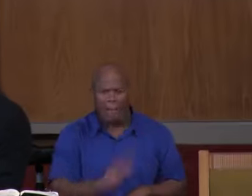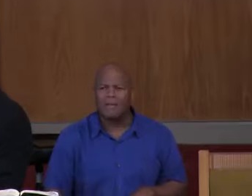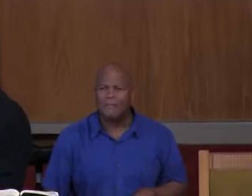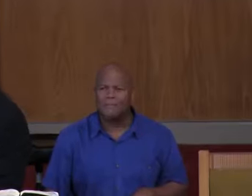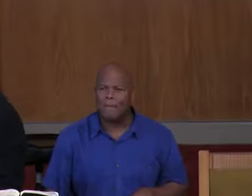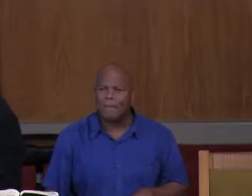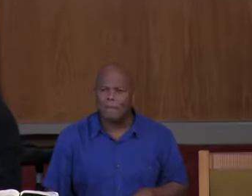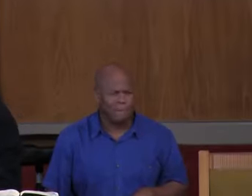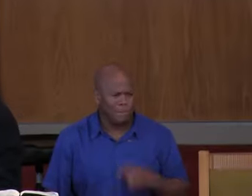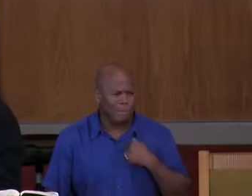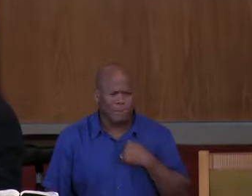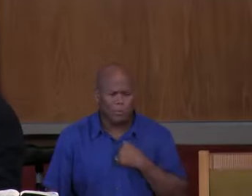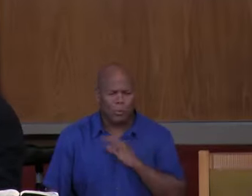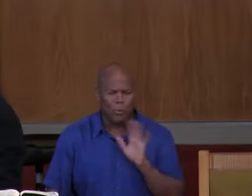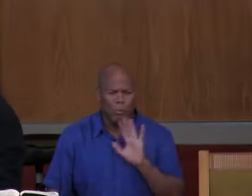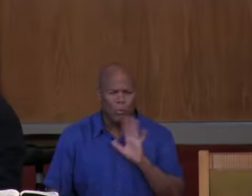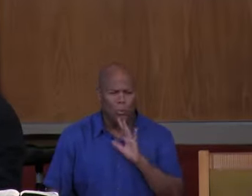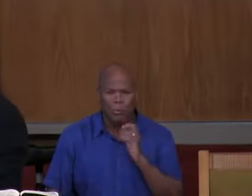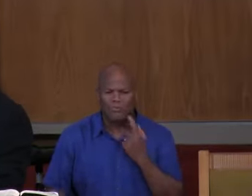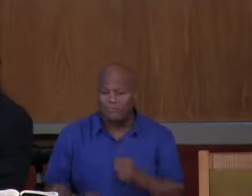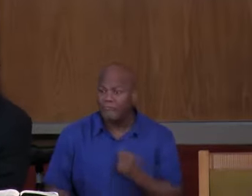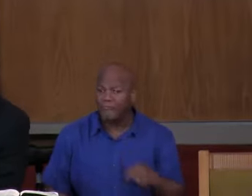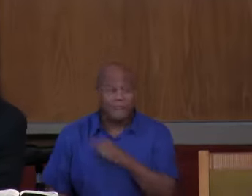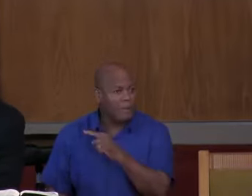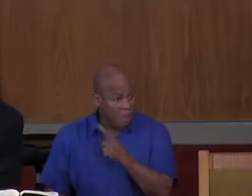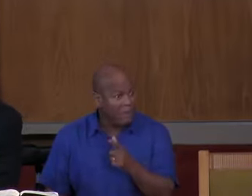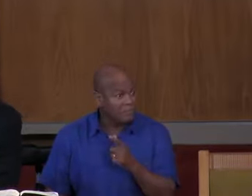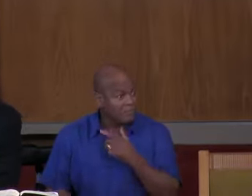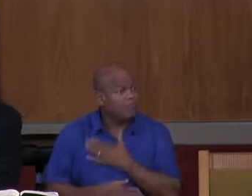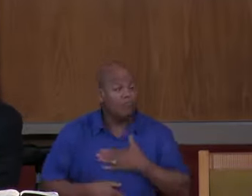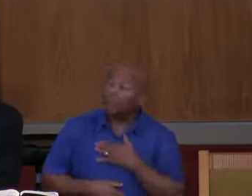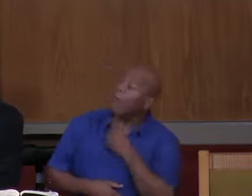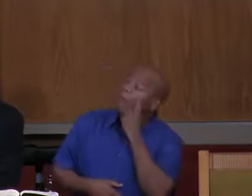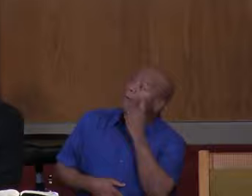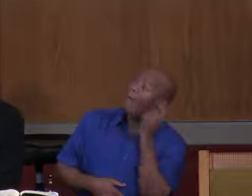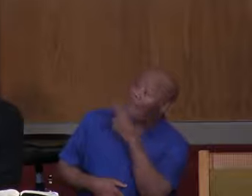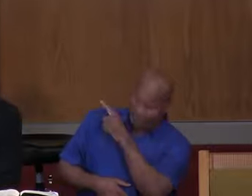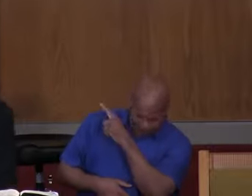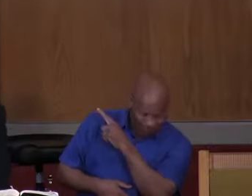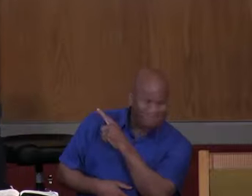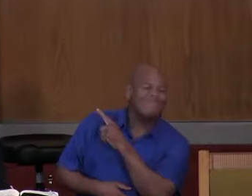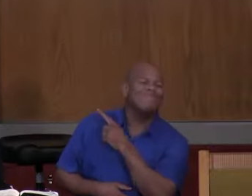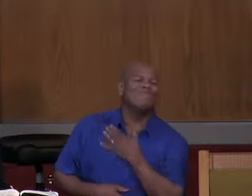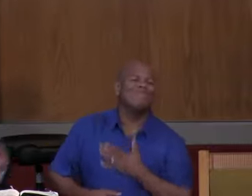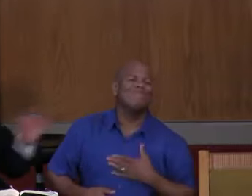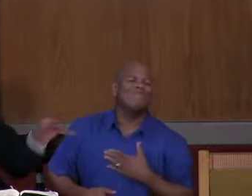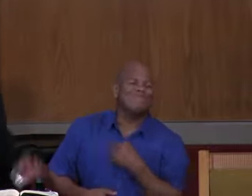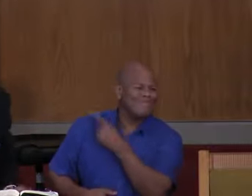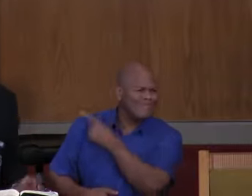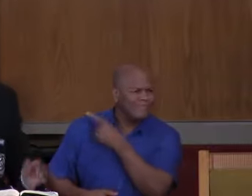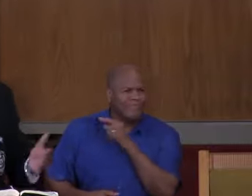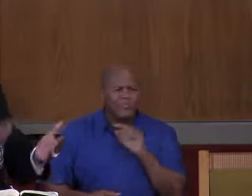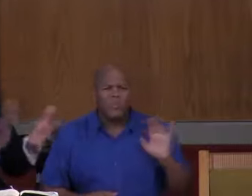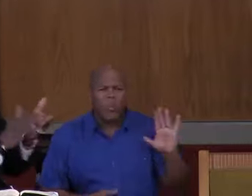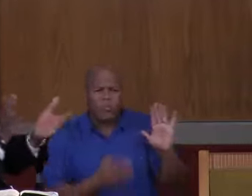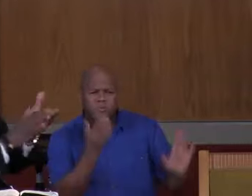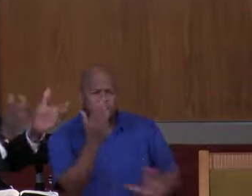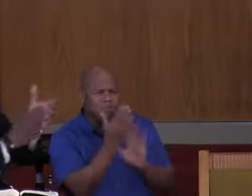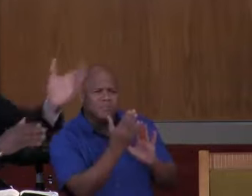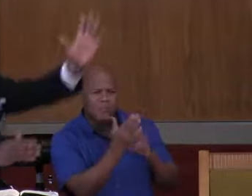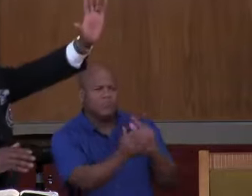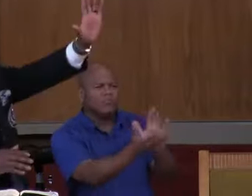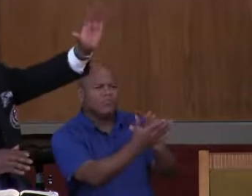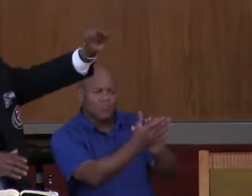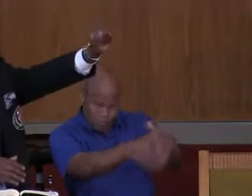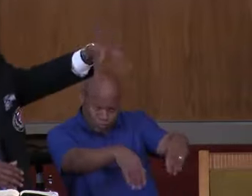I ain't gonna be the one. But I can appreciate it from here. Come on, somebody. I ain't gotta climb your mountain to clap for you.